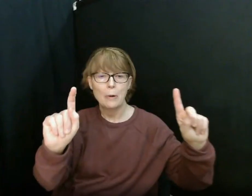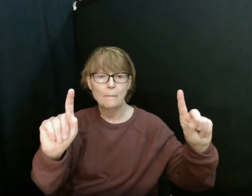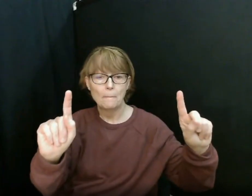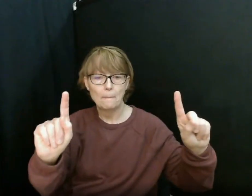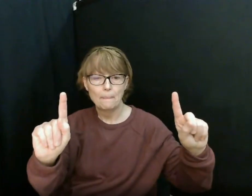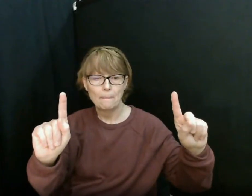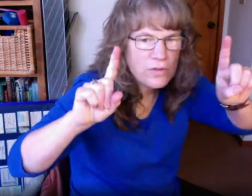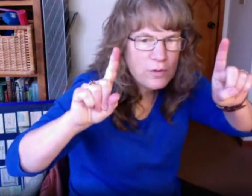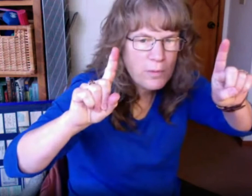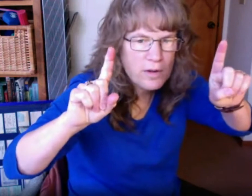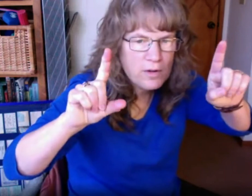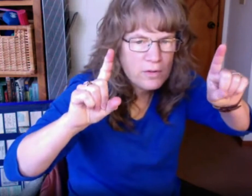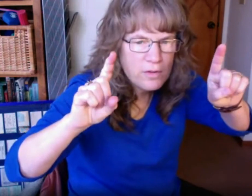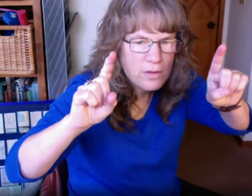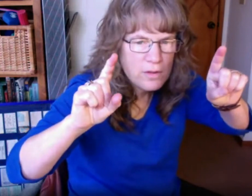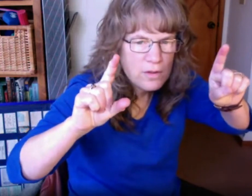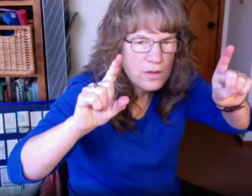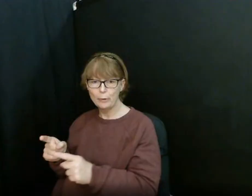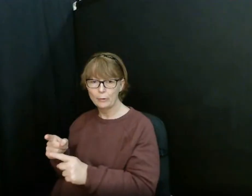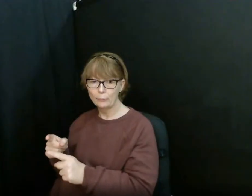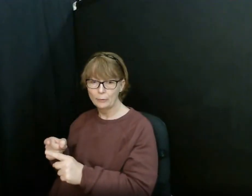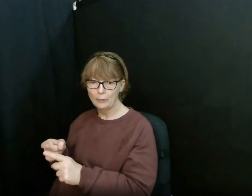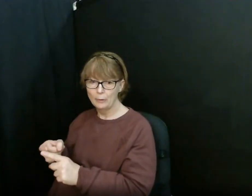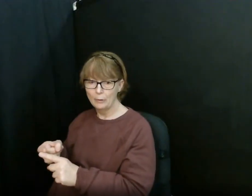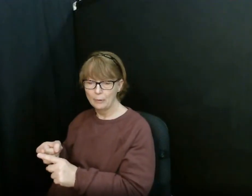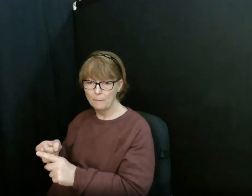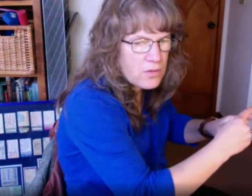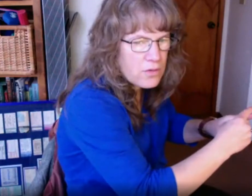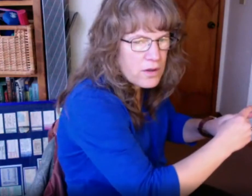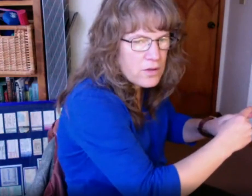Oh no, it's 2 pointers. 2 pointers. Oh, great. Okay.